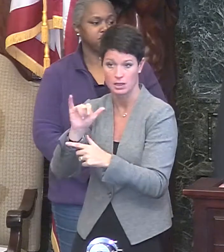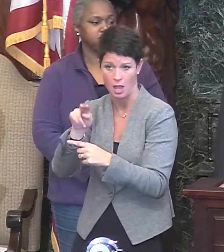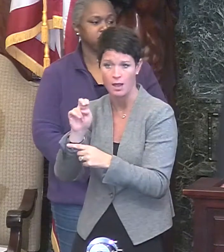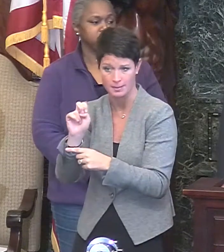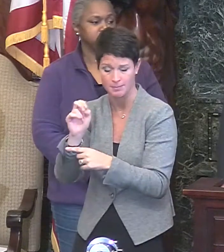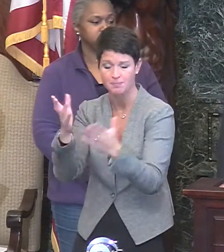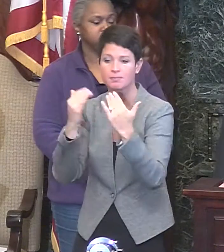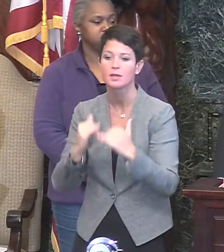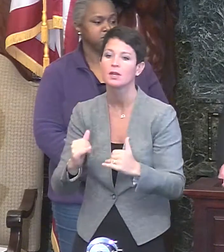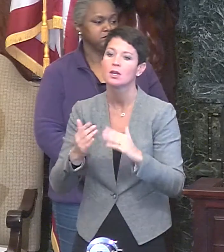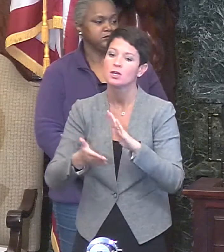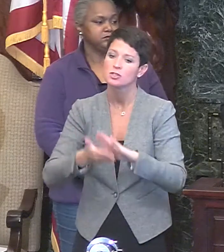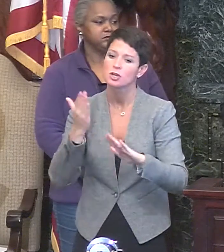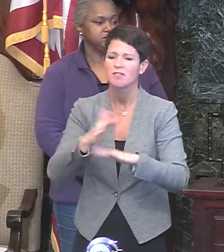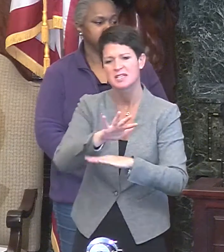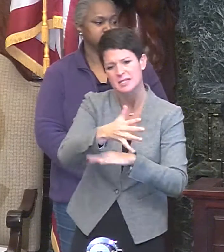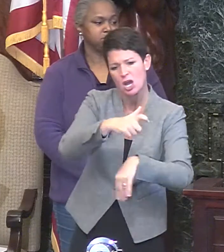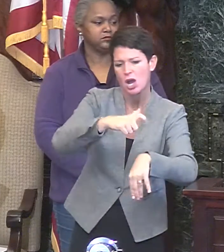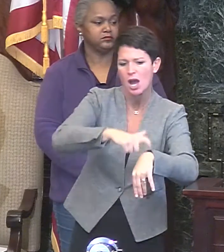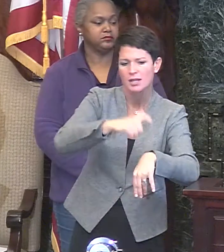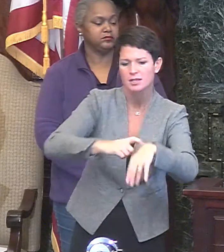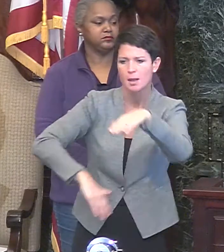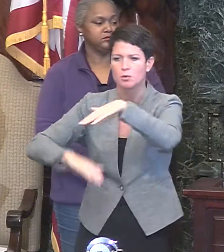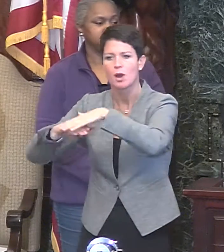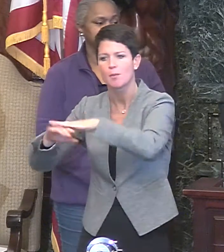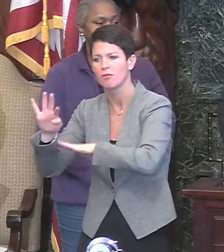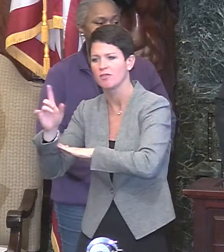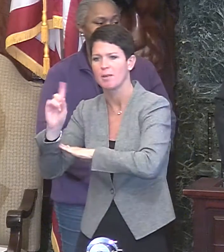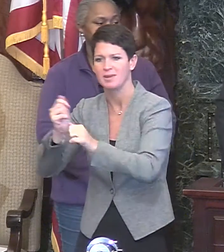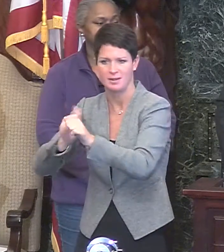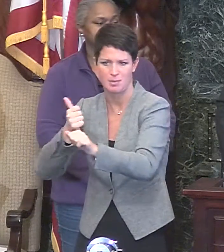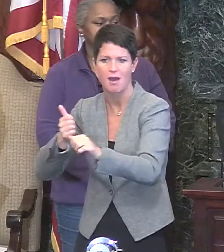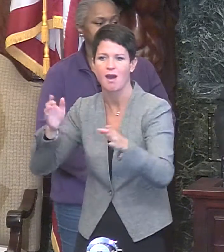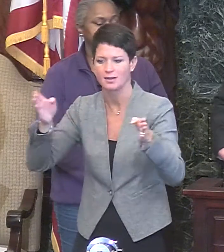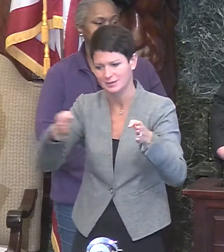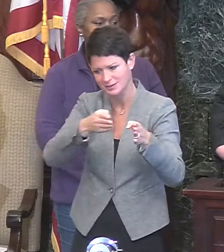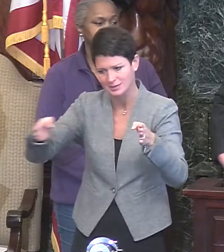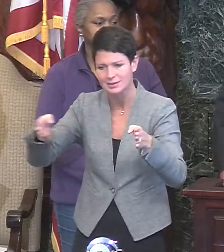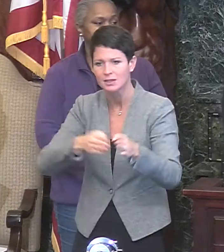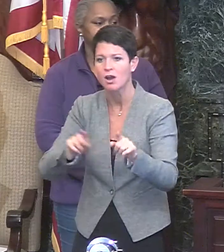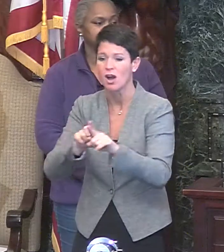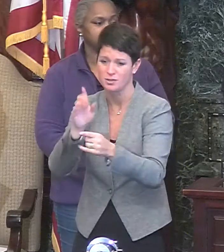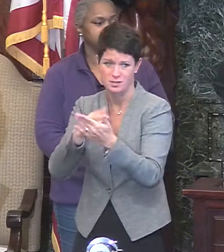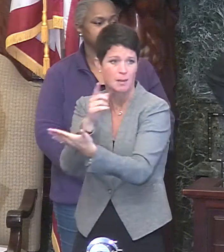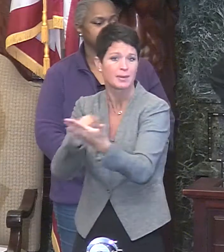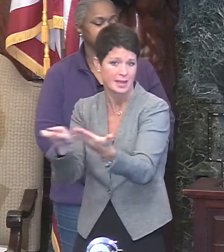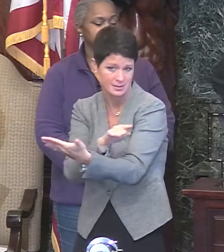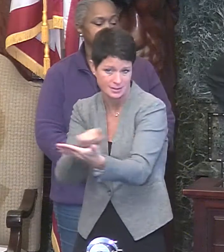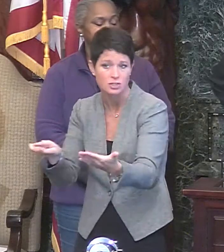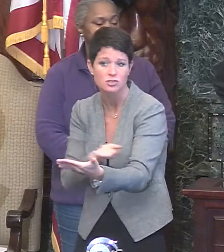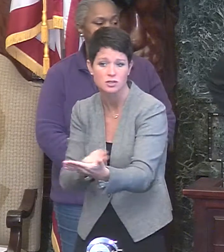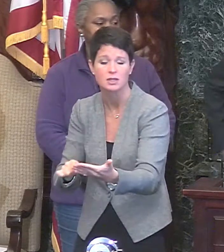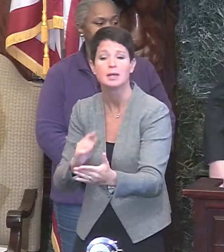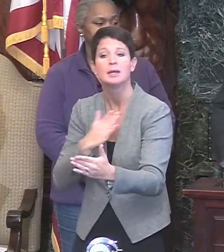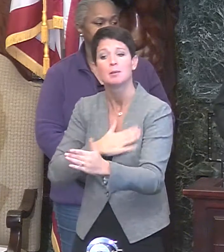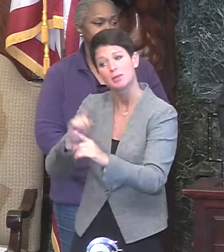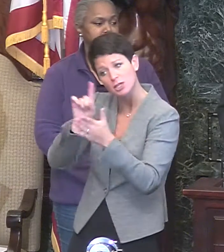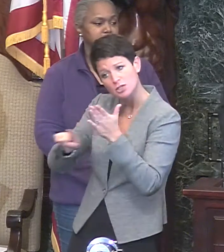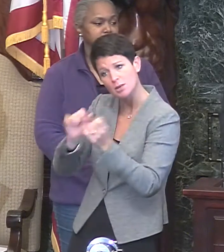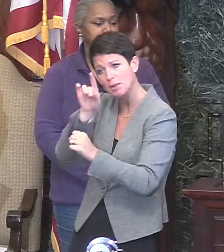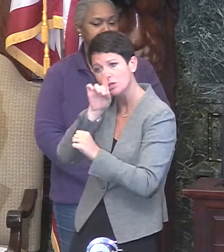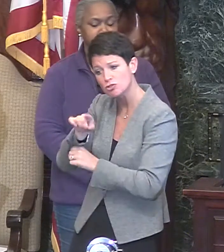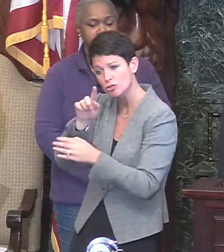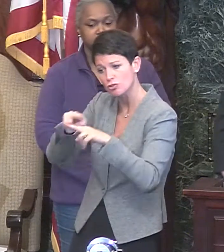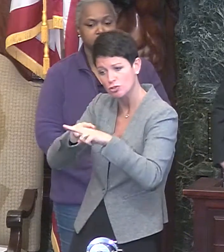service is running from on time to up to 45-minute delays and some cancellations. You should check to make sure that your train has not